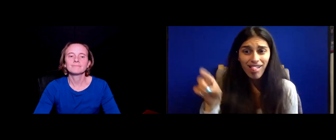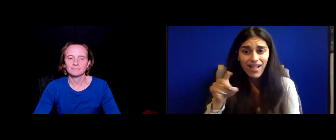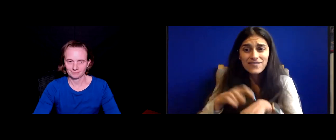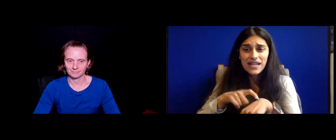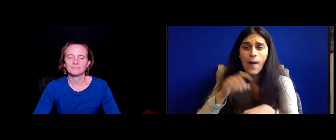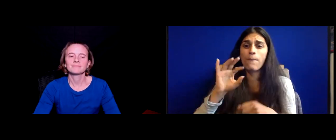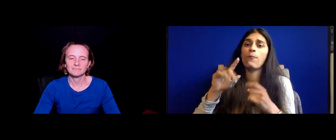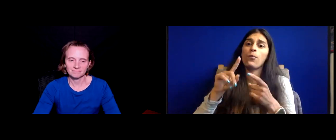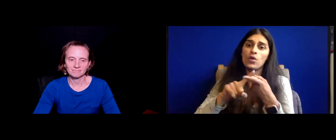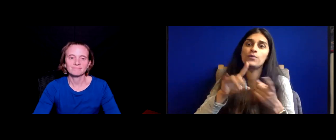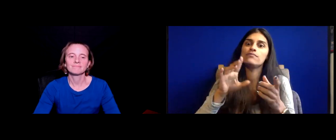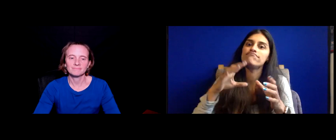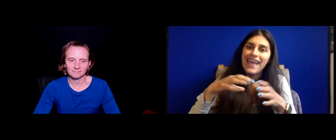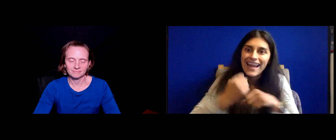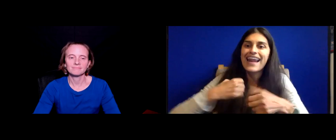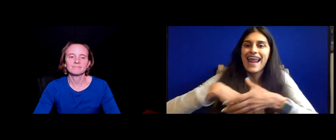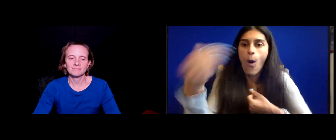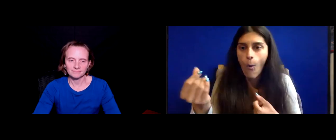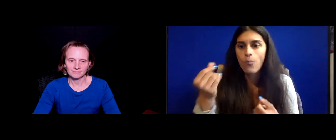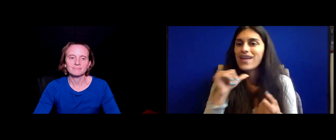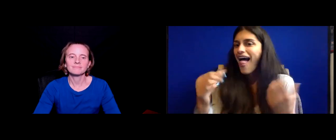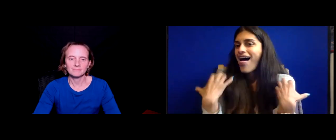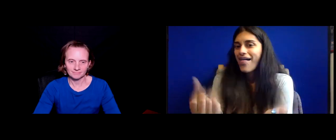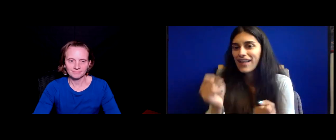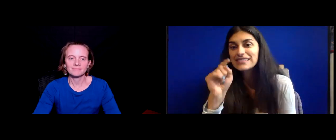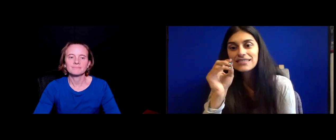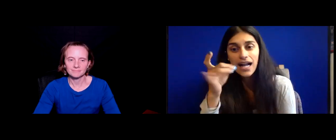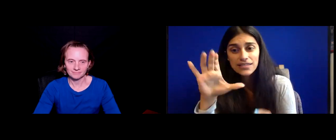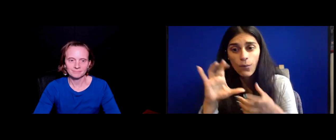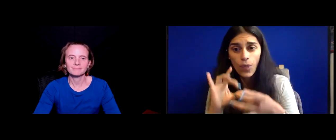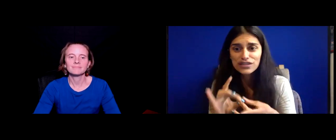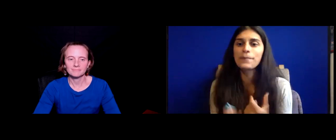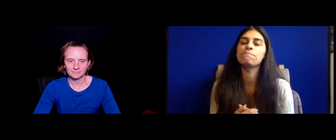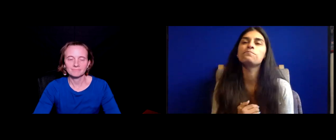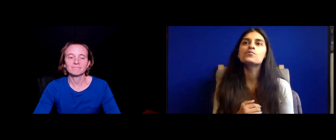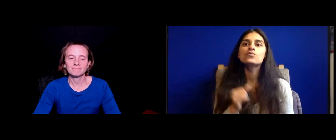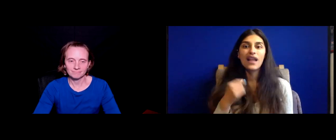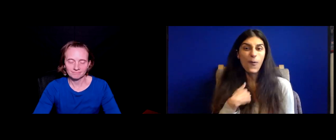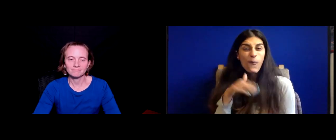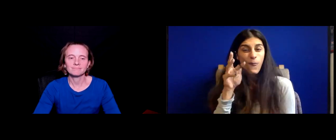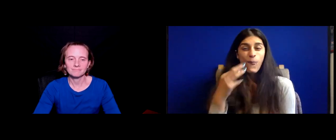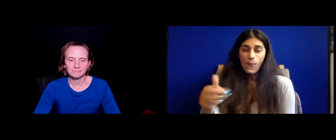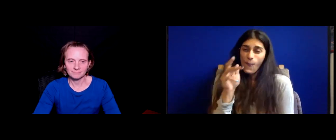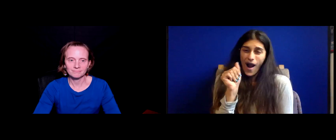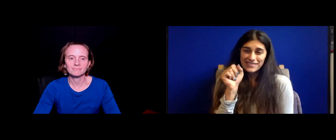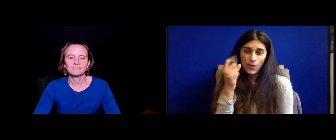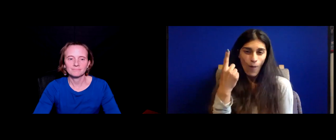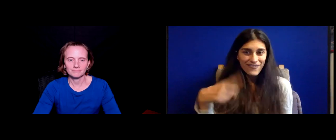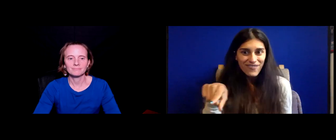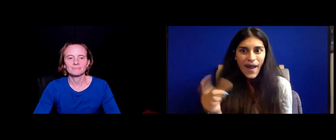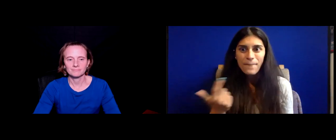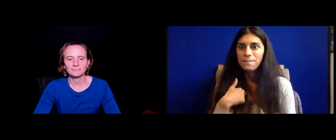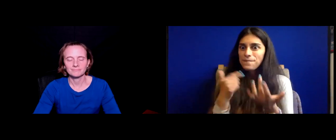away from. And again, it was a cycle, you know, and it's hard just to get out of a toxic relationship like